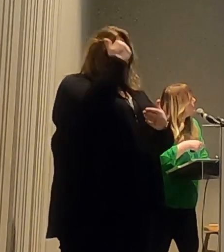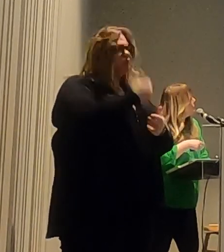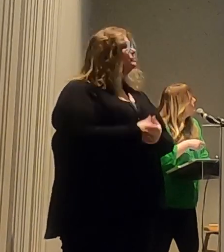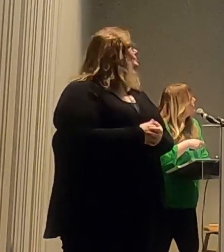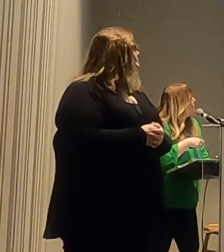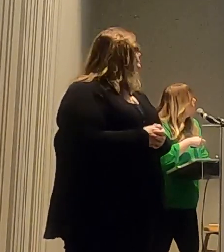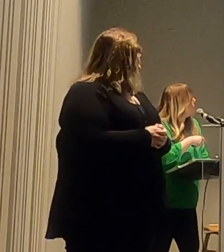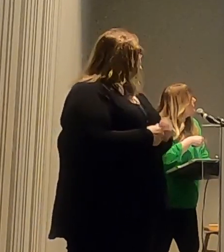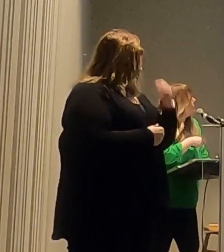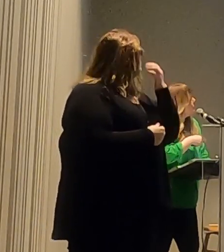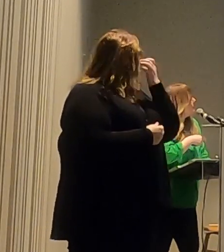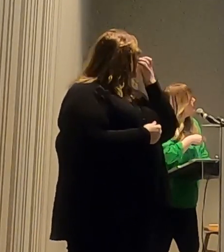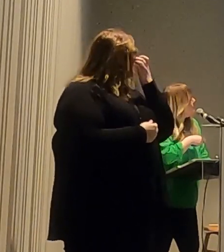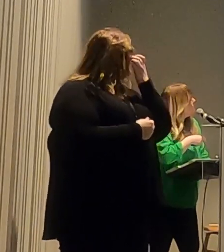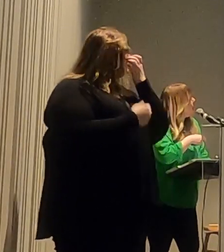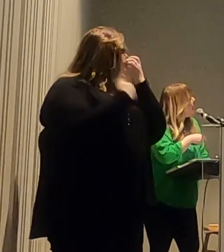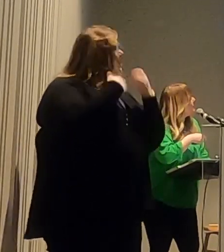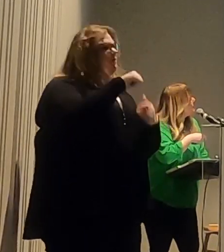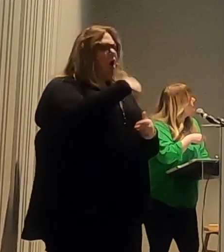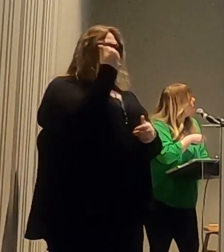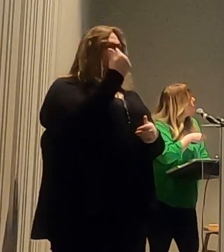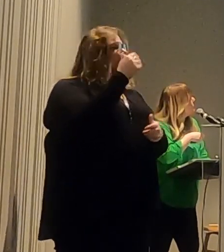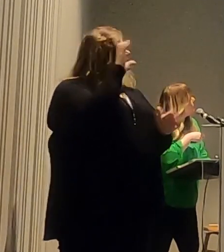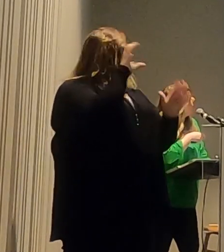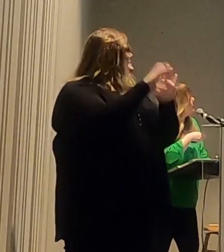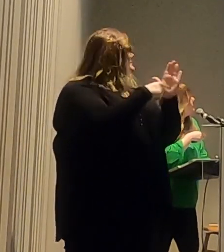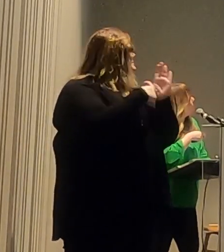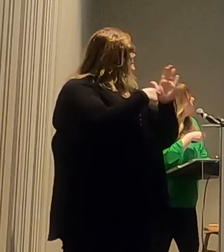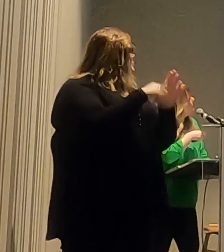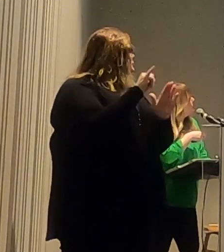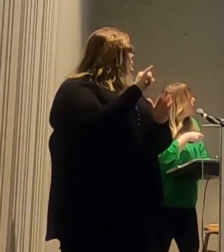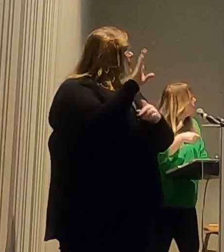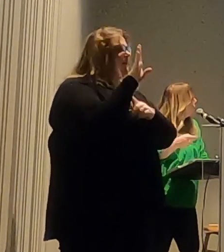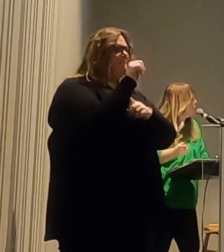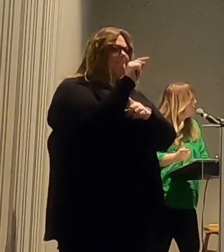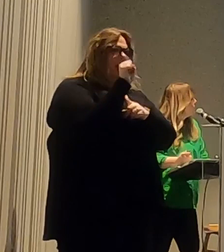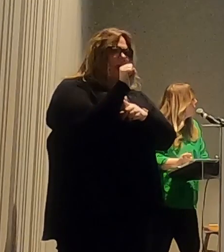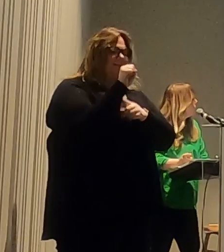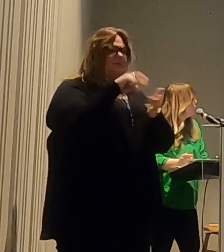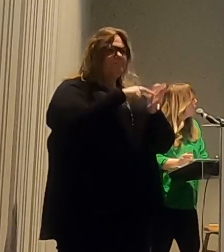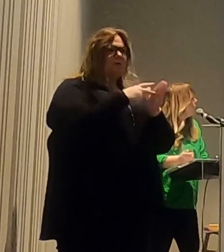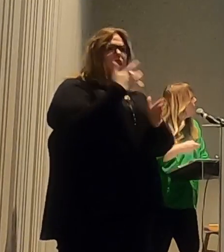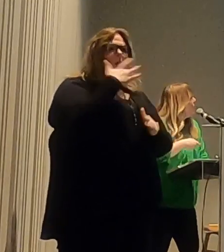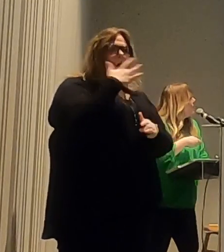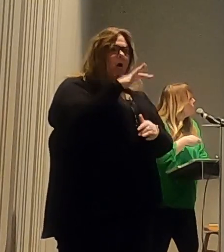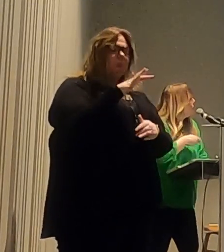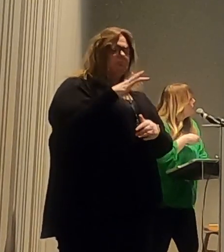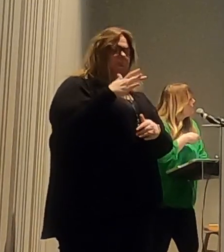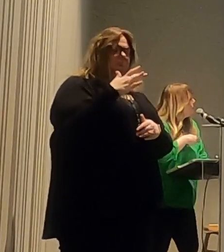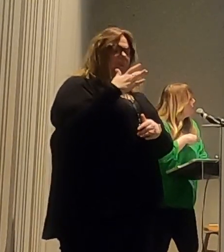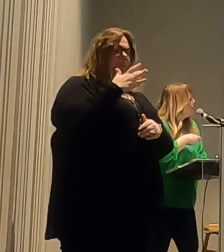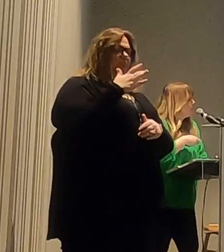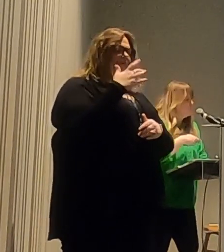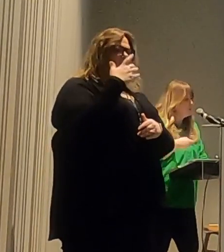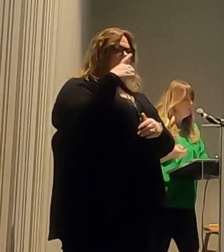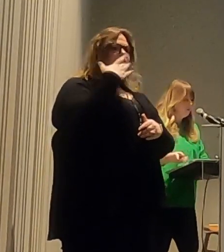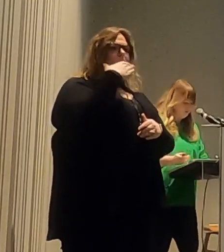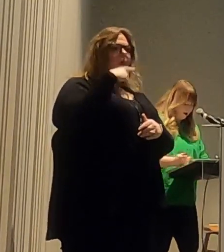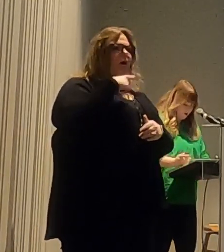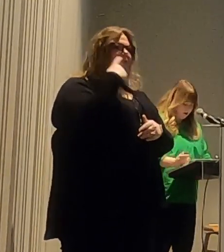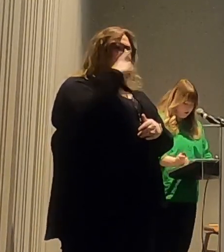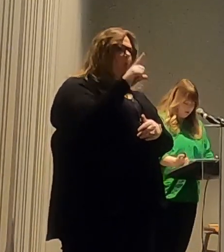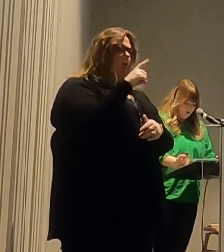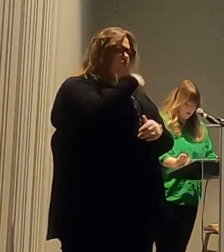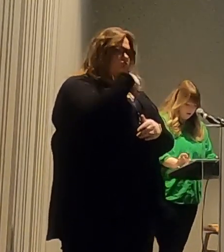other auspicious symbols, such as these bats, which are a symbol of luck in Chinese culture, as well as these various